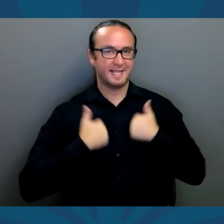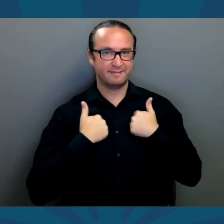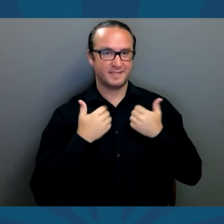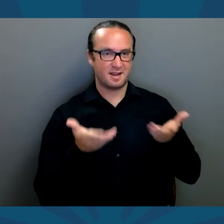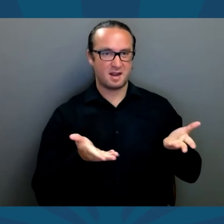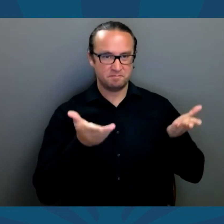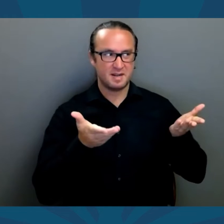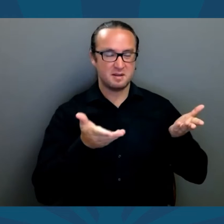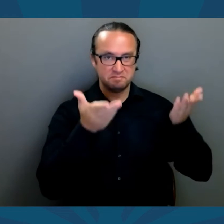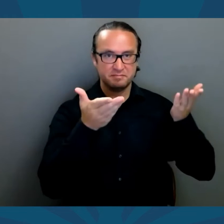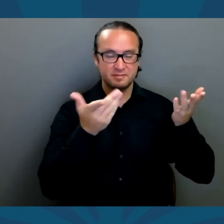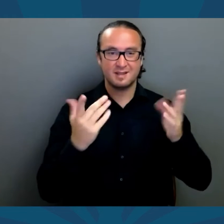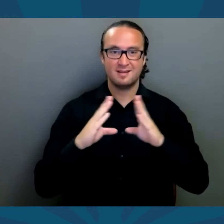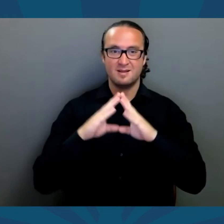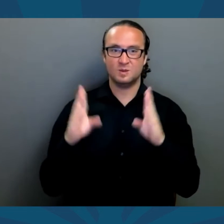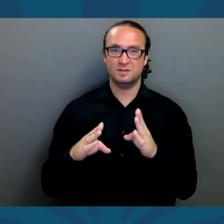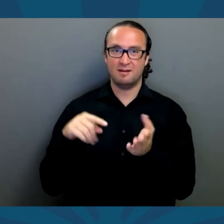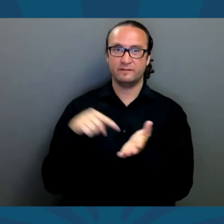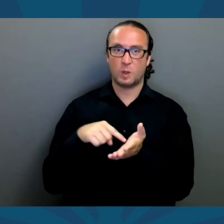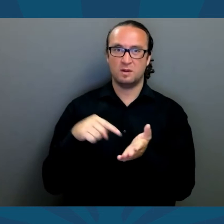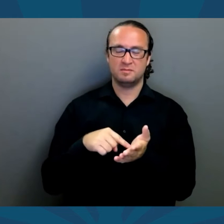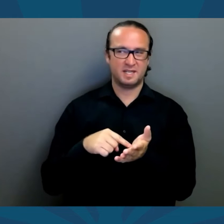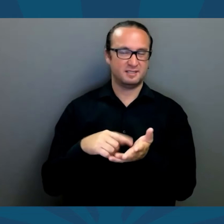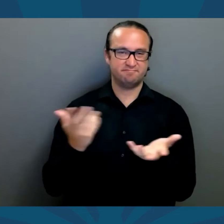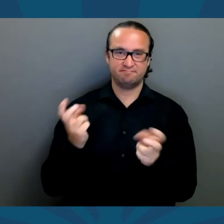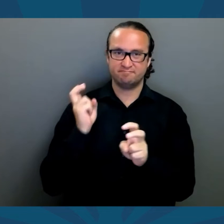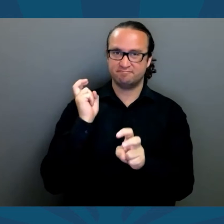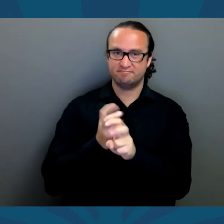and housing affordability is rare.